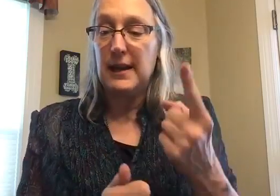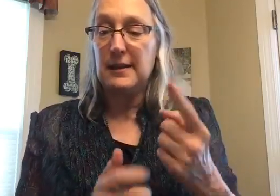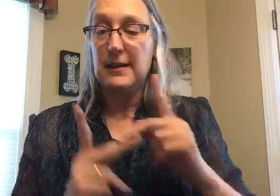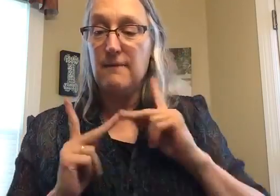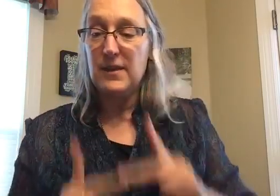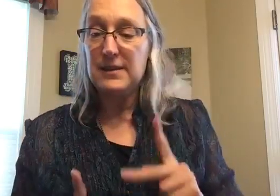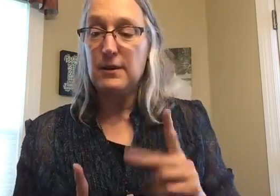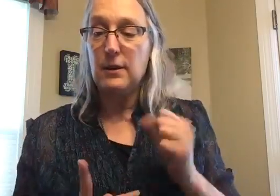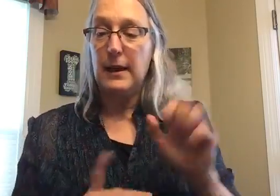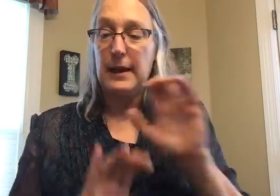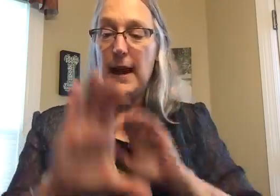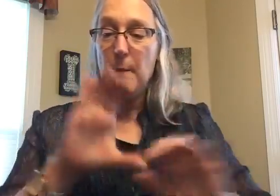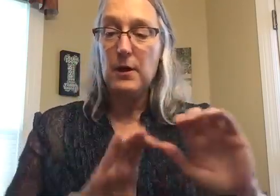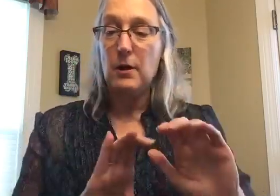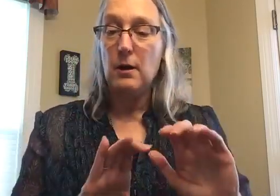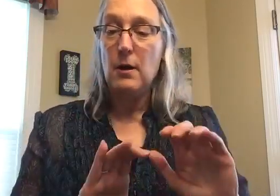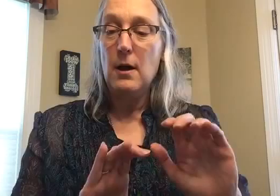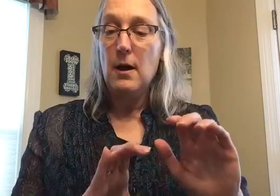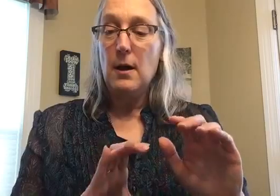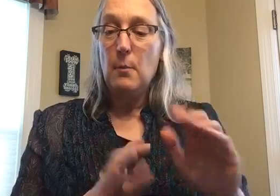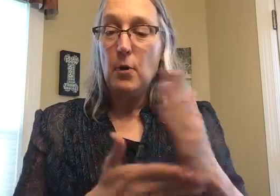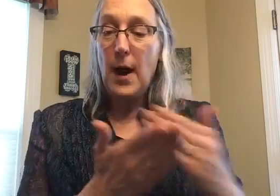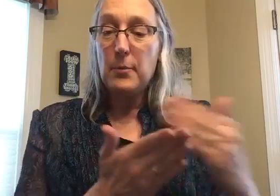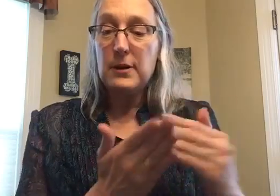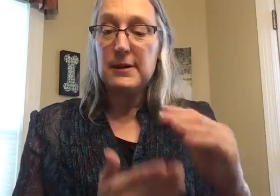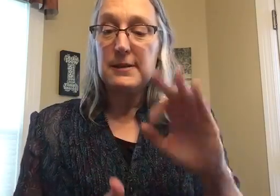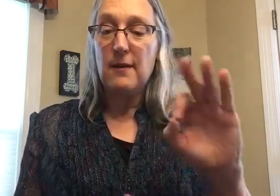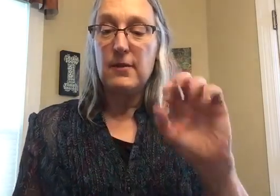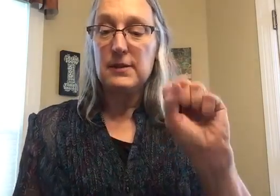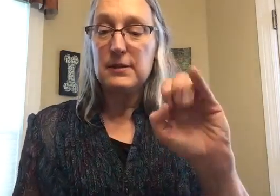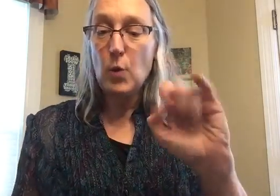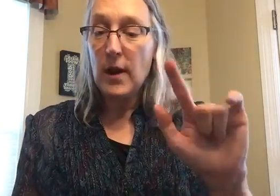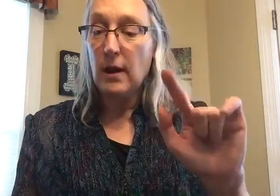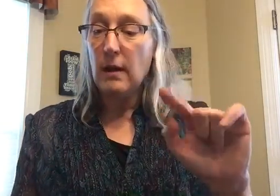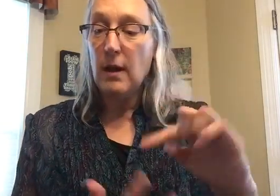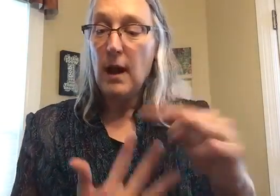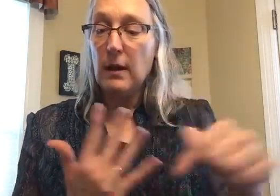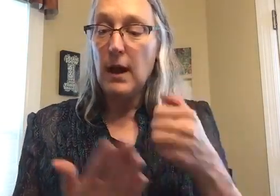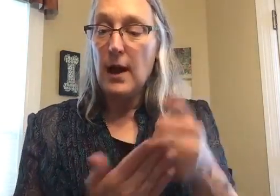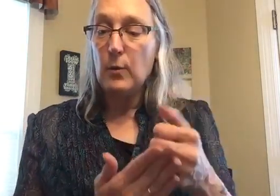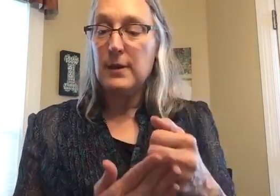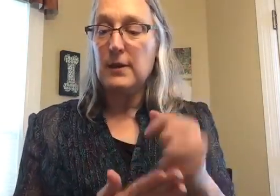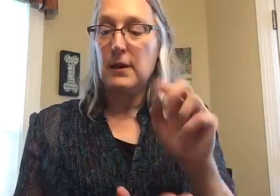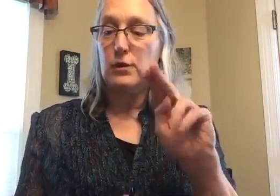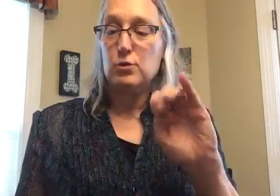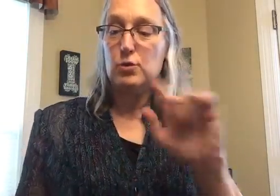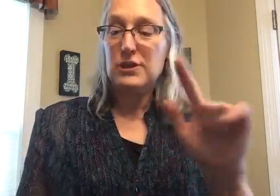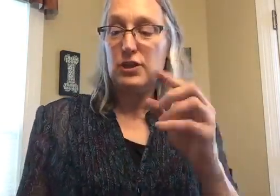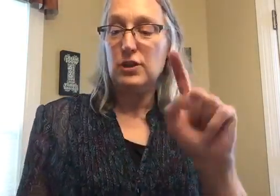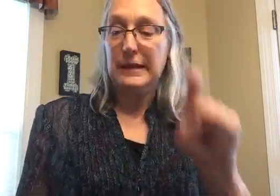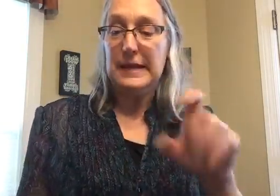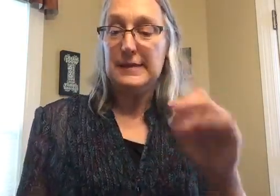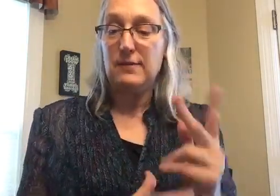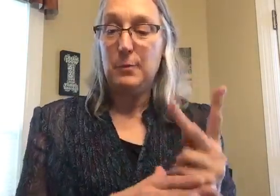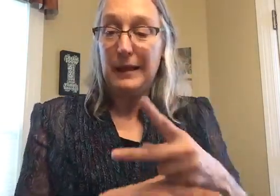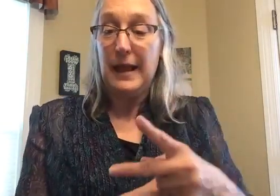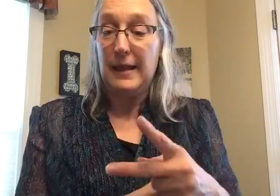that the physical and chemical properties of the soil, along with the nutritional needs of the plants, is